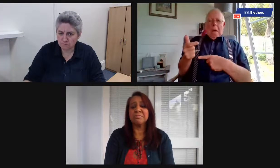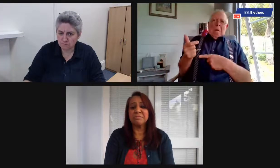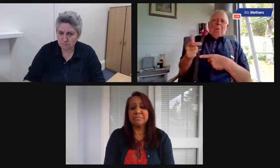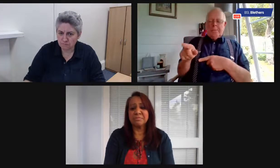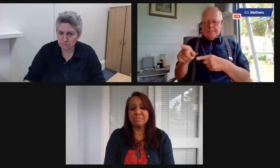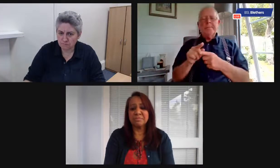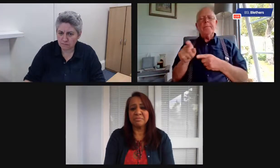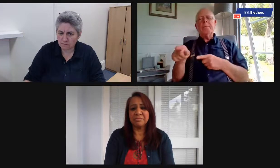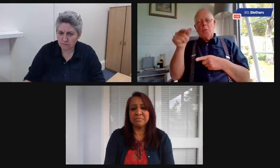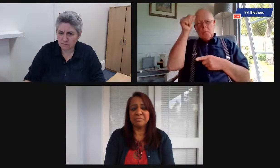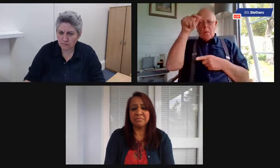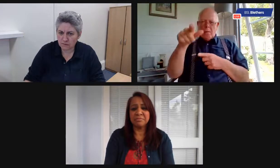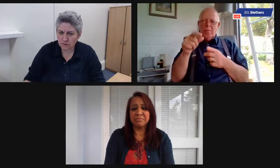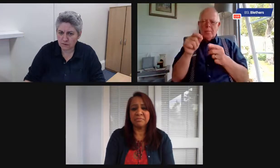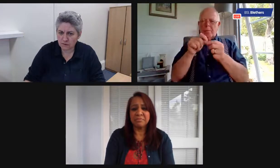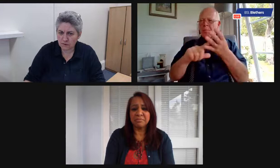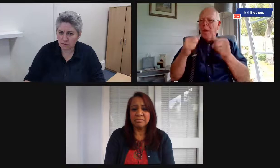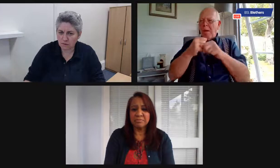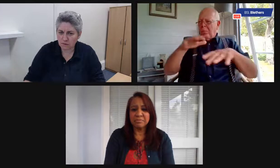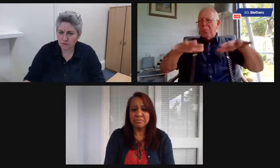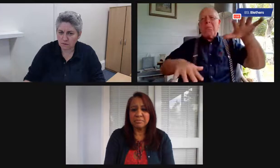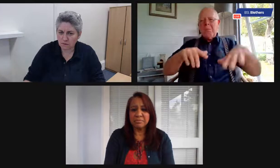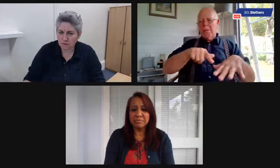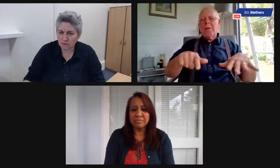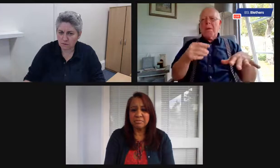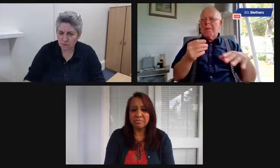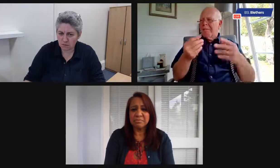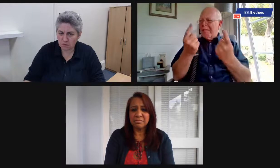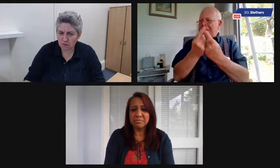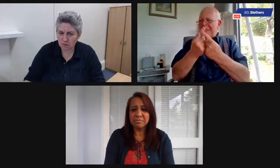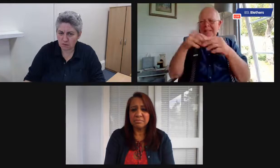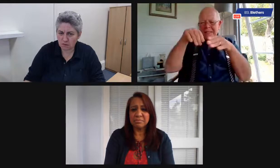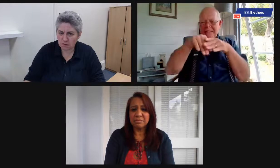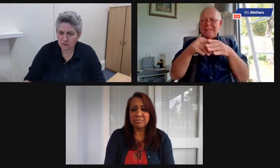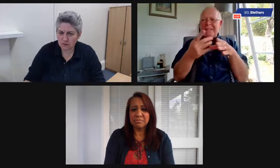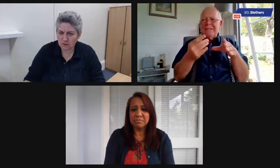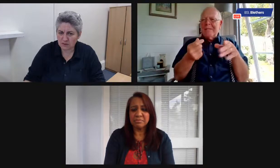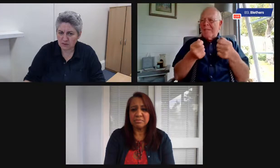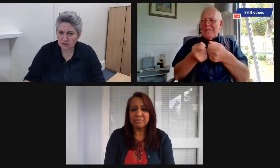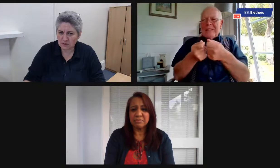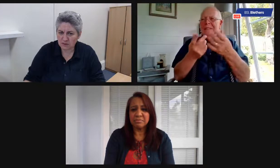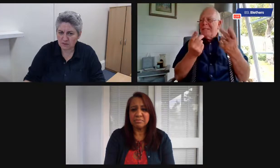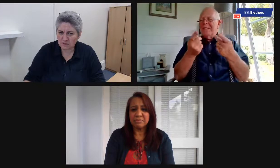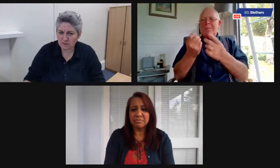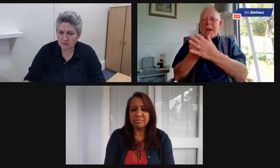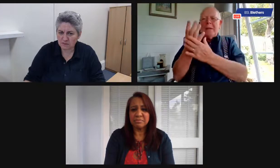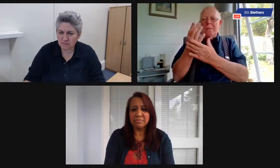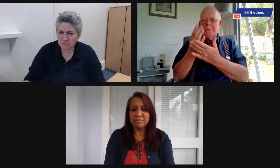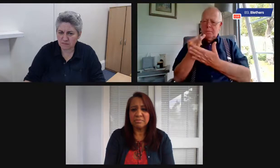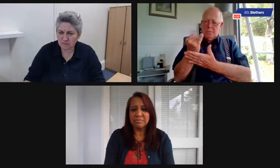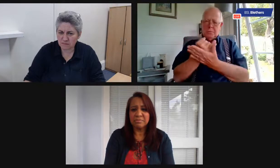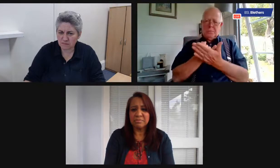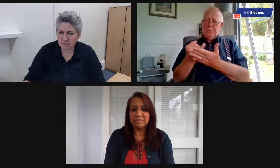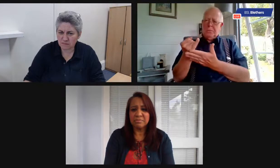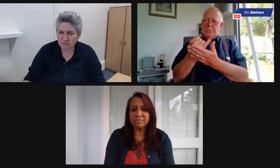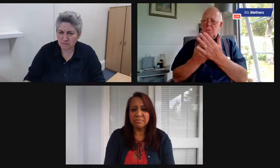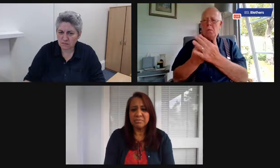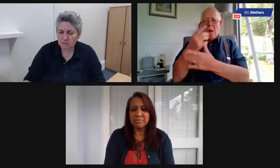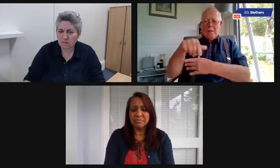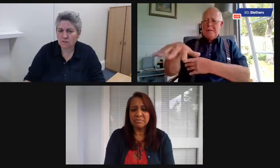very plentiful. Um, and you know, insects and bugs and things. Um,